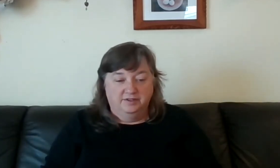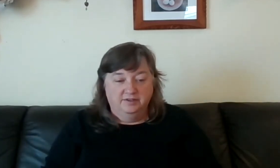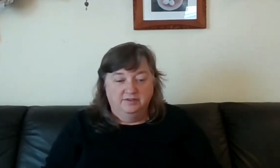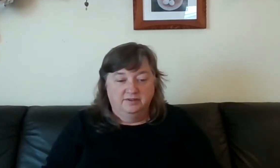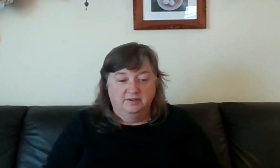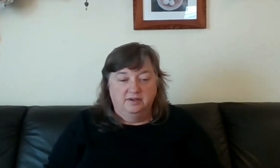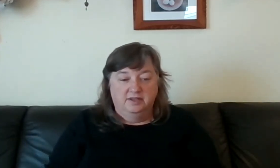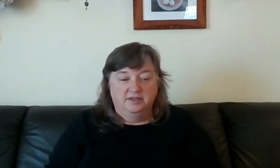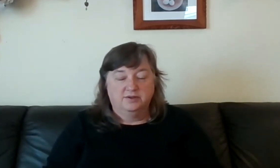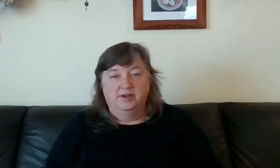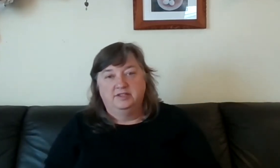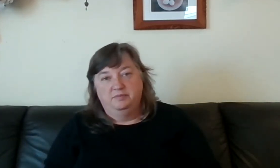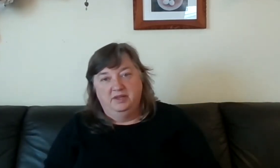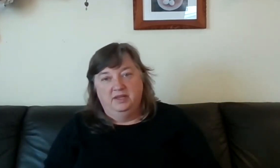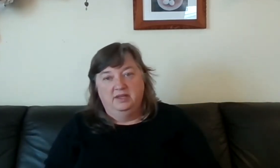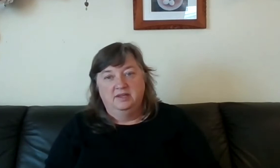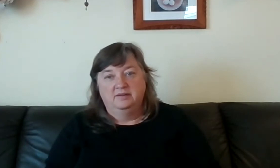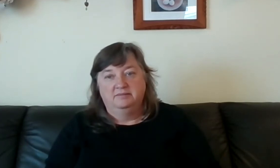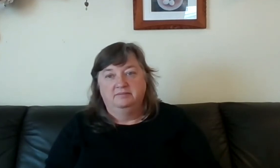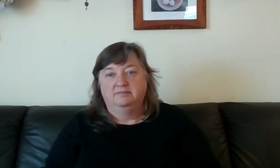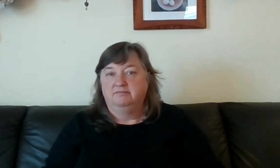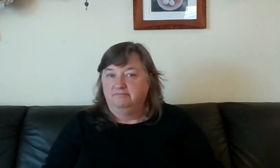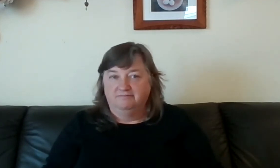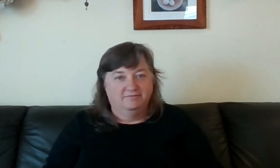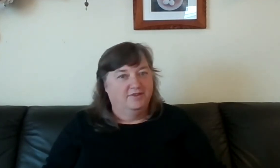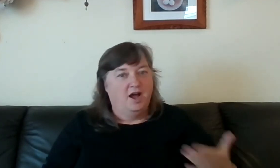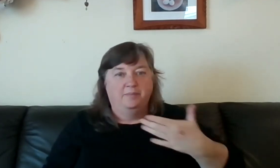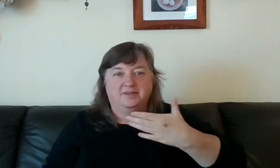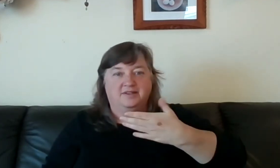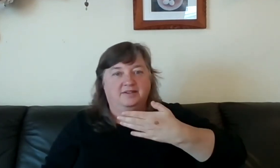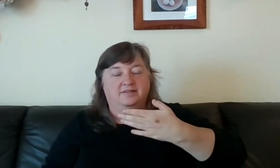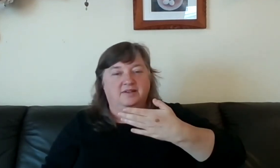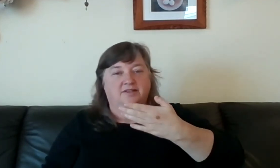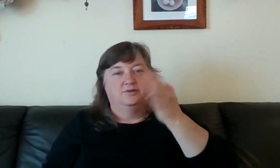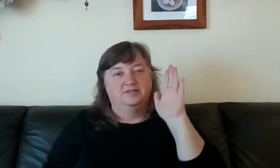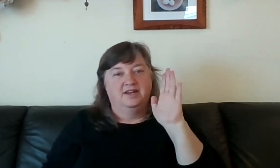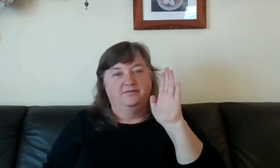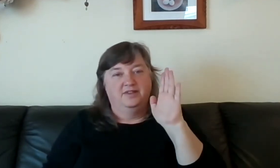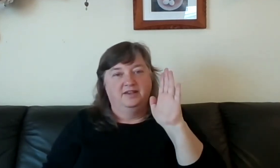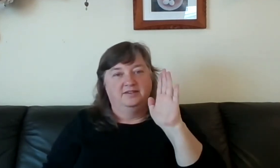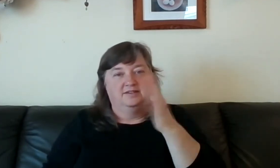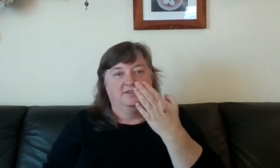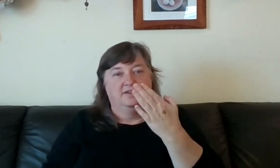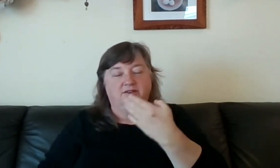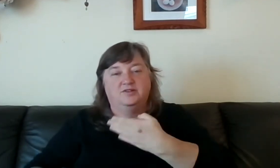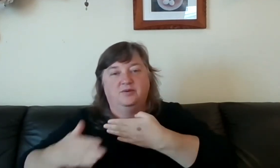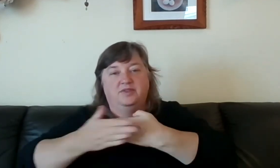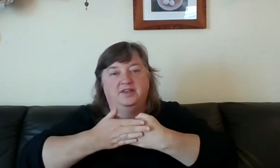After is going to be the opposite. So instead of this, you start with this,